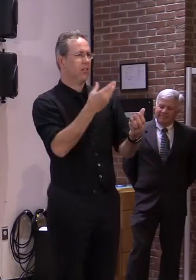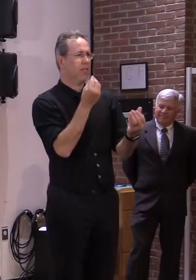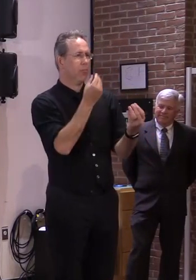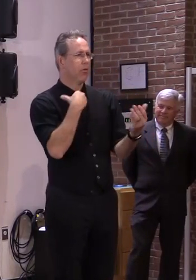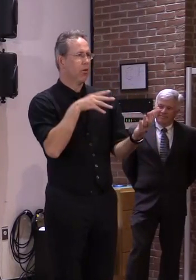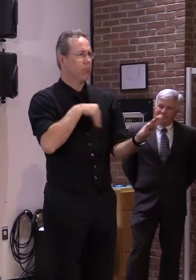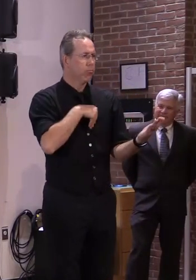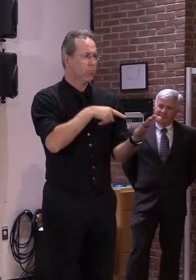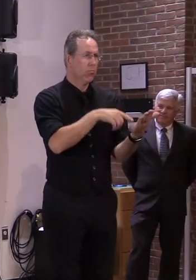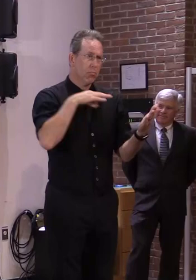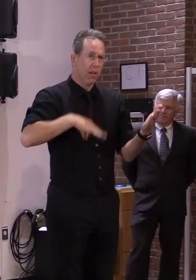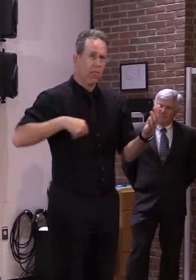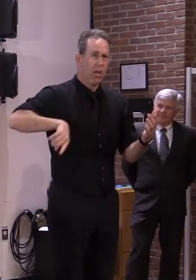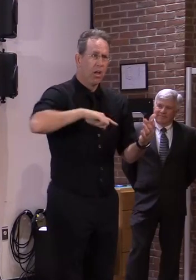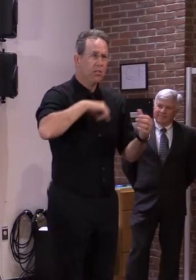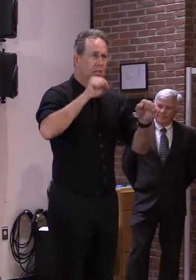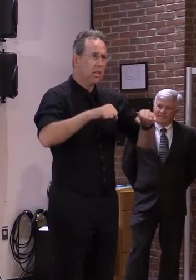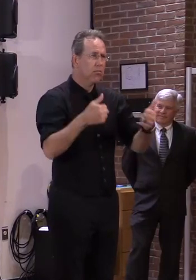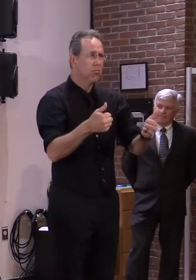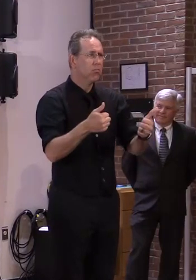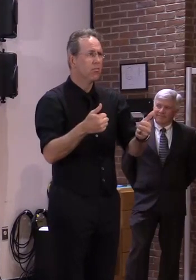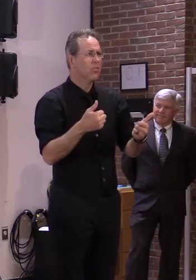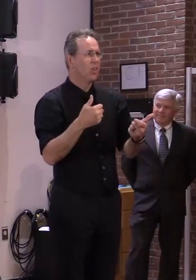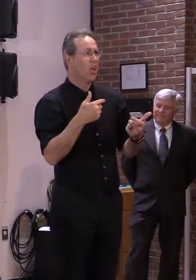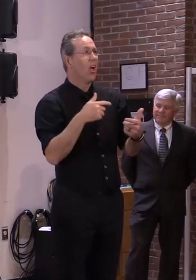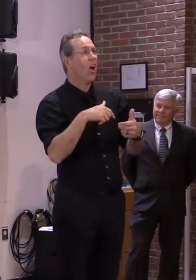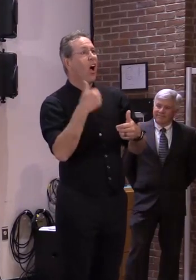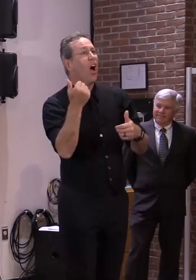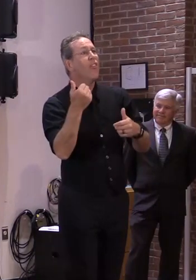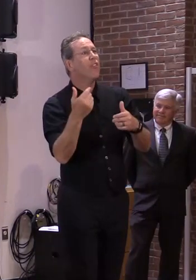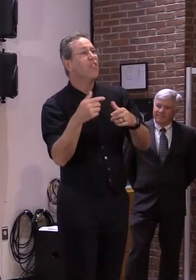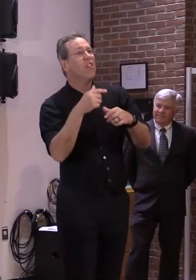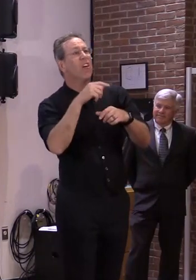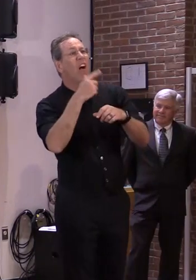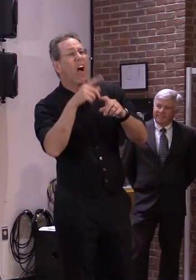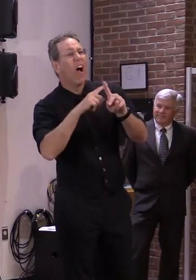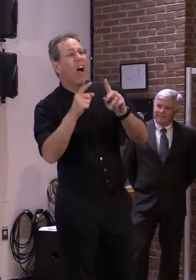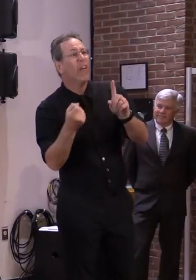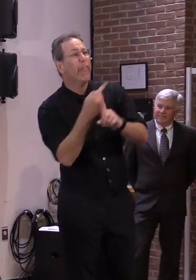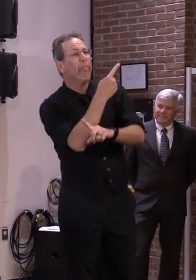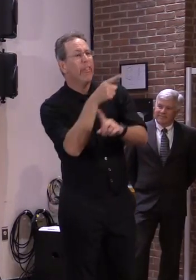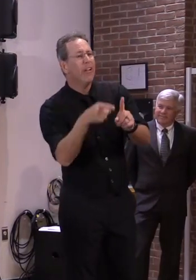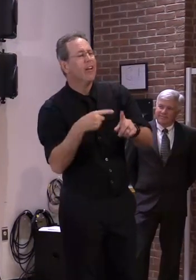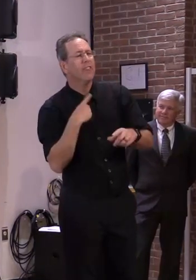result. So I'll keep going back to that, but I'll let Dr. Levine weigh in on the other.